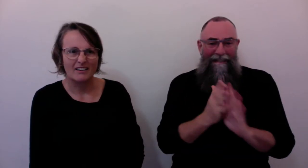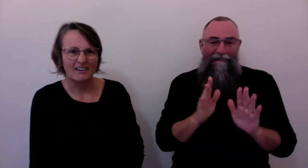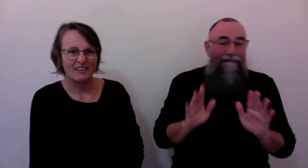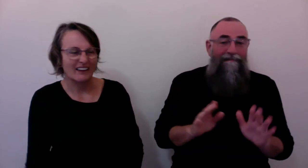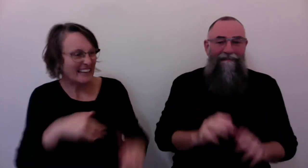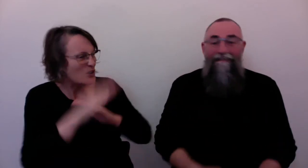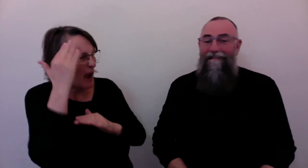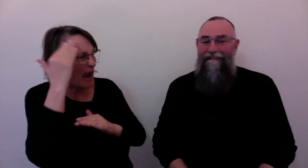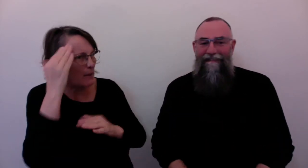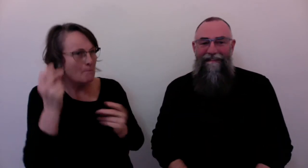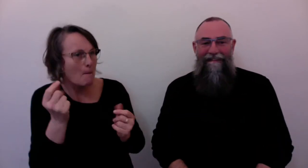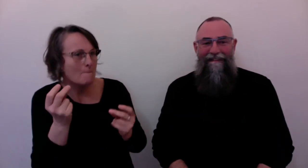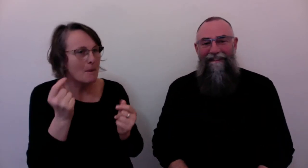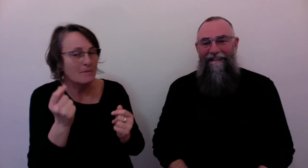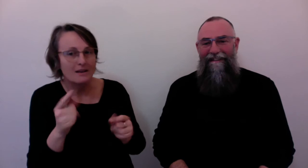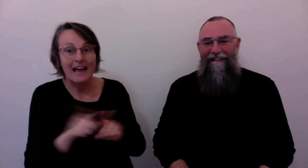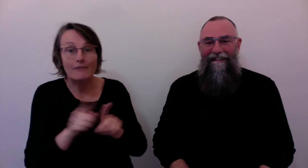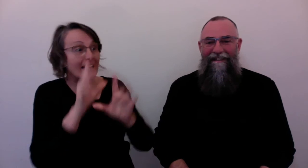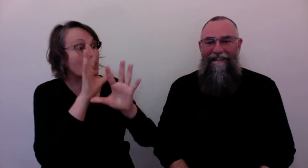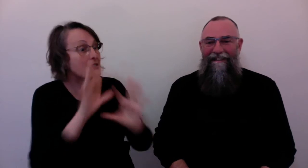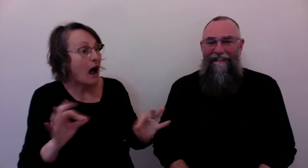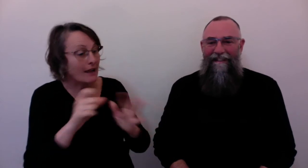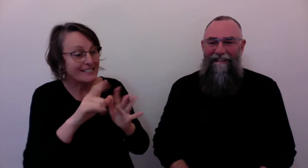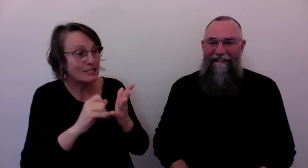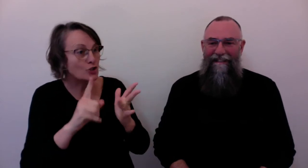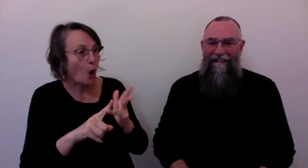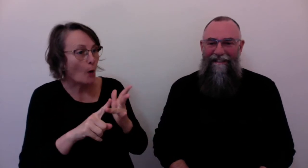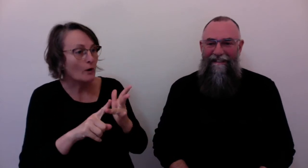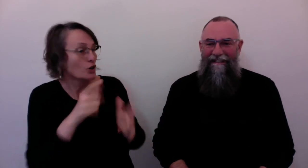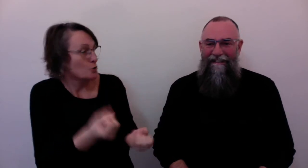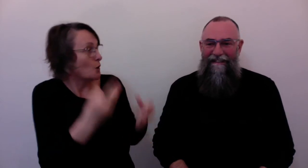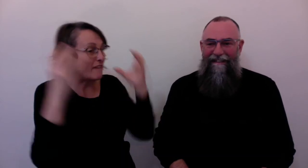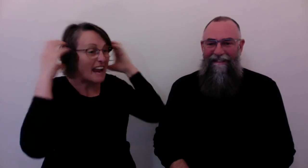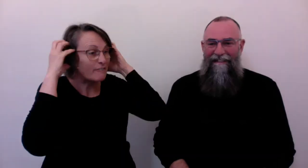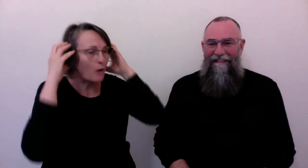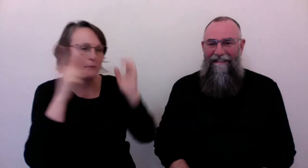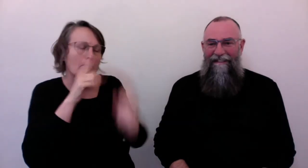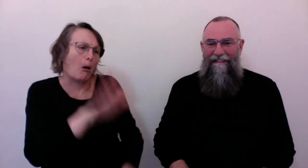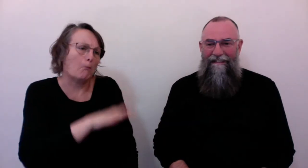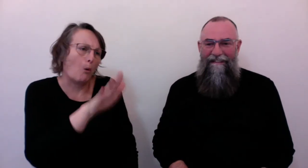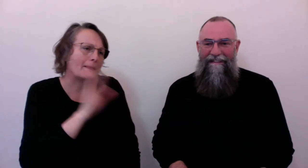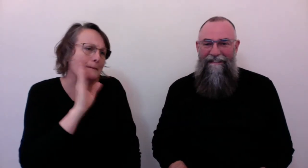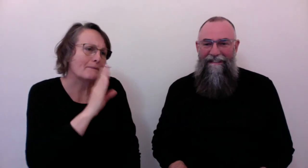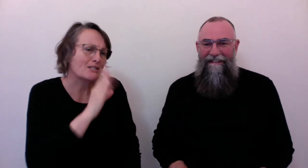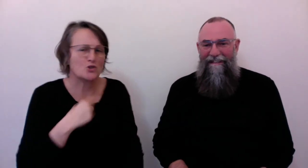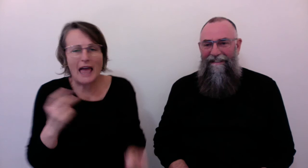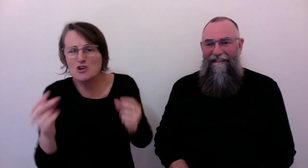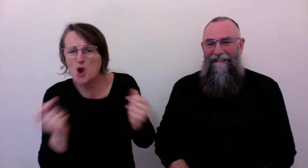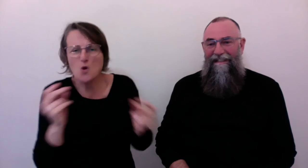And if you go one of those silent discos, you're the only one without the headphone. Then I was like, oh, he's missing out. You're like, no, I'm not. Yeah. No, yeah, I'm missing literally. the beat, baby. Literally. And I can